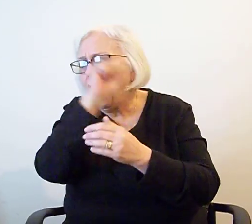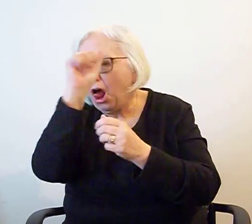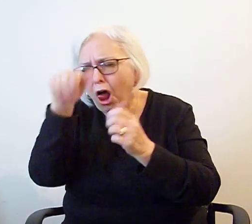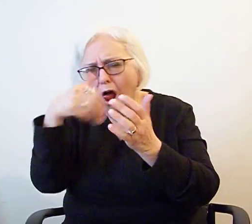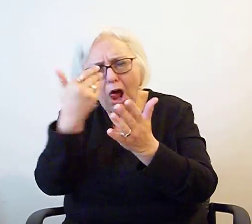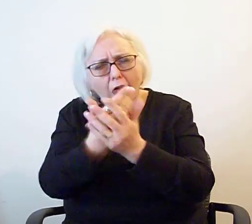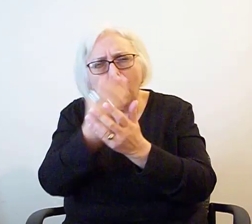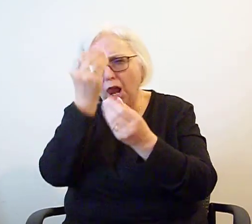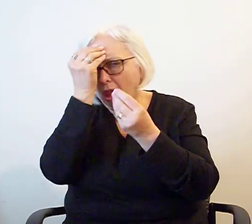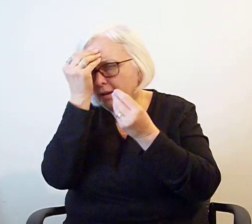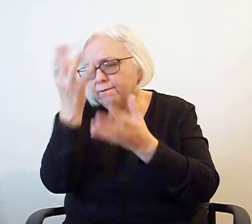confidential.